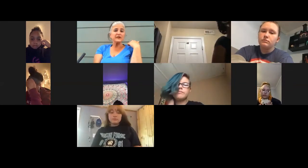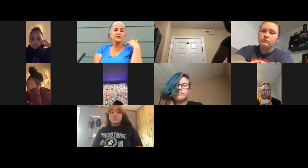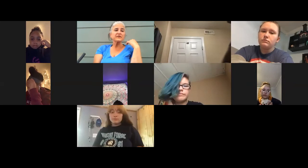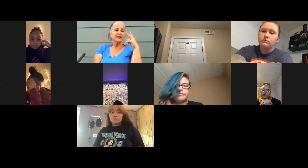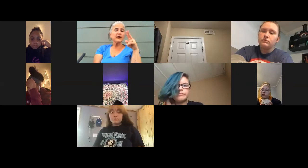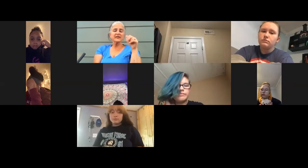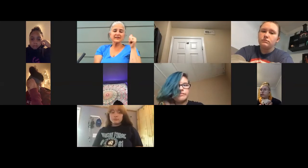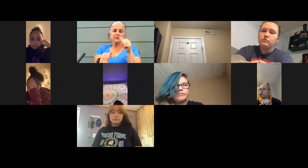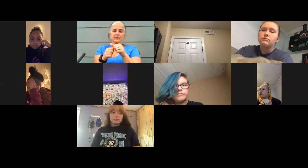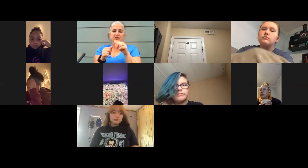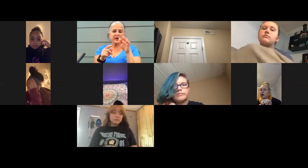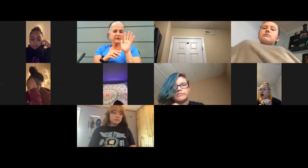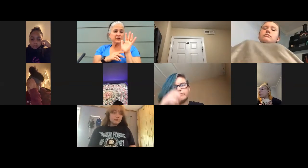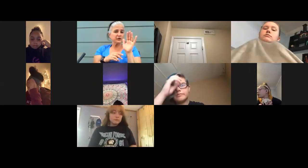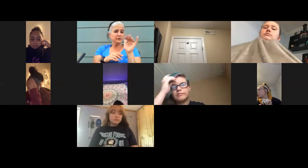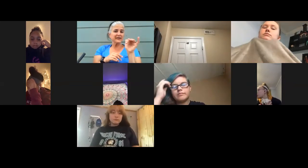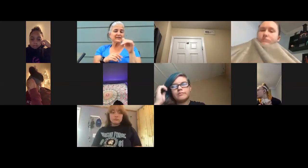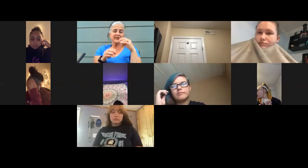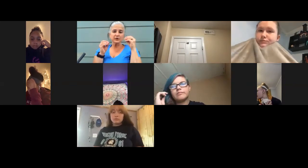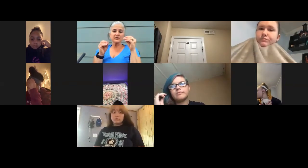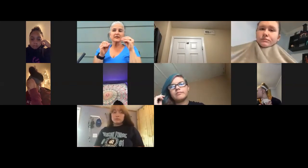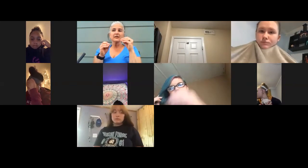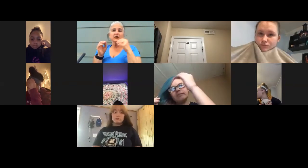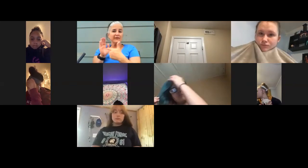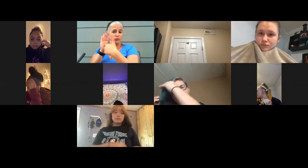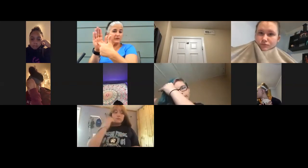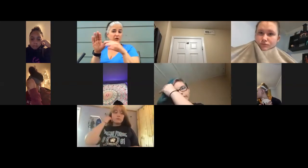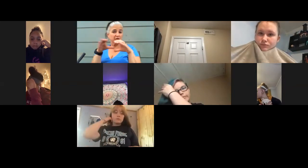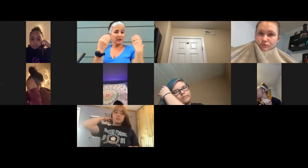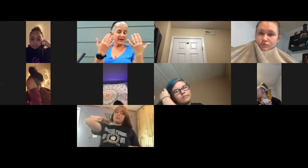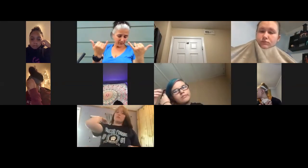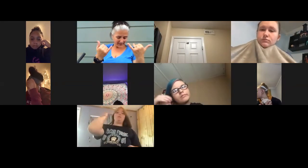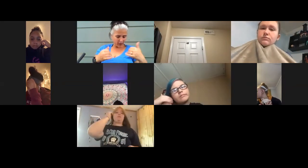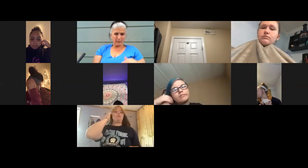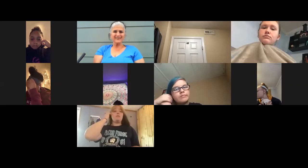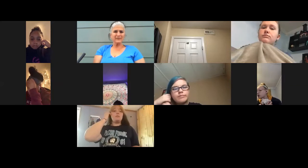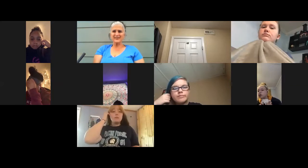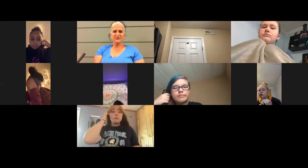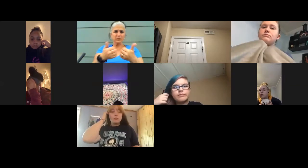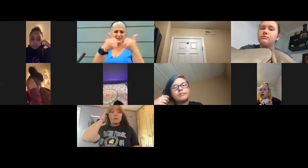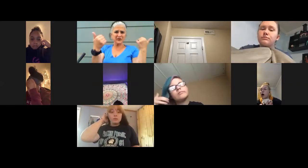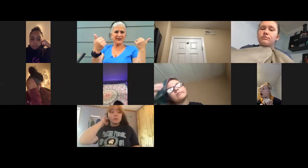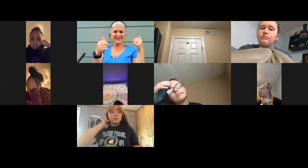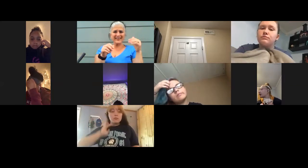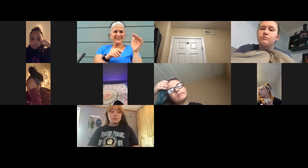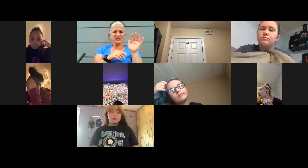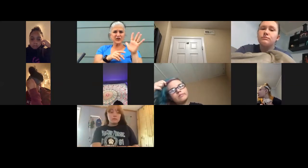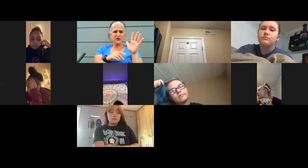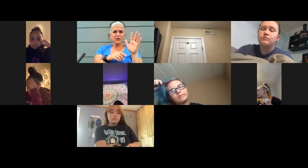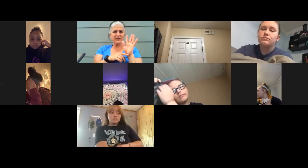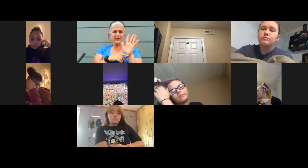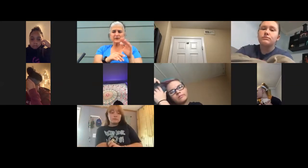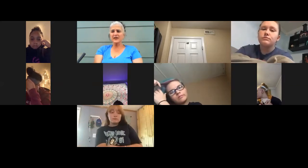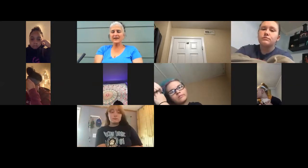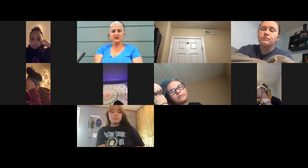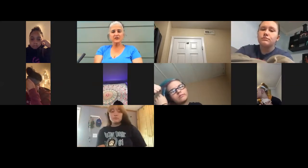There's some really good videos. I need to remember to share the YouTube links because I usually would have shown them in class by now, but because of split screen, I can't